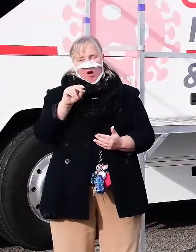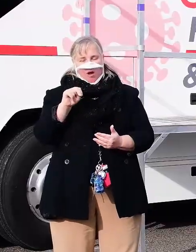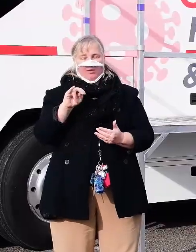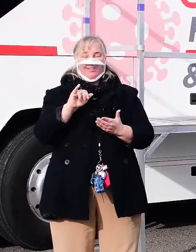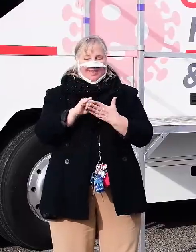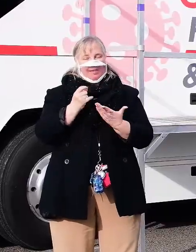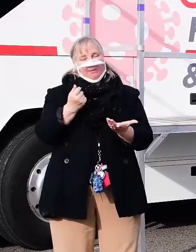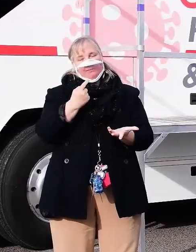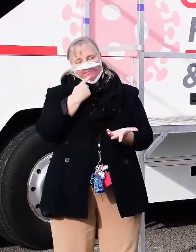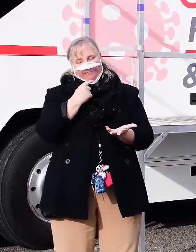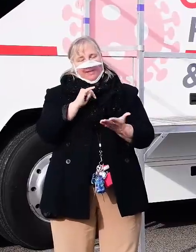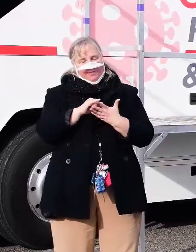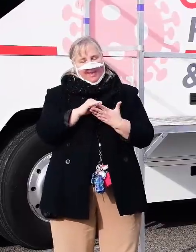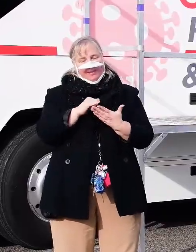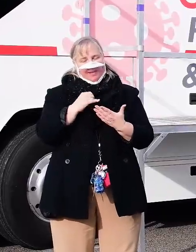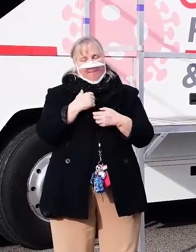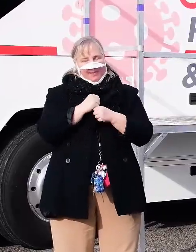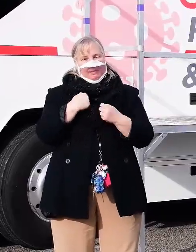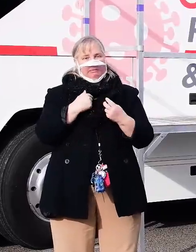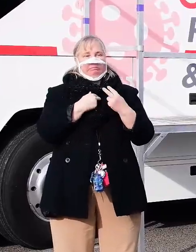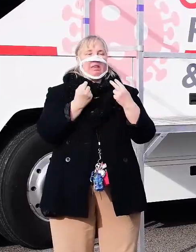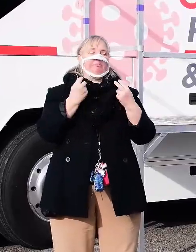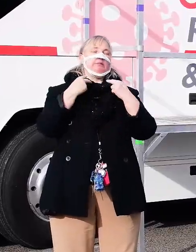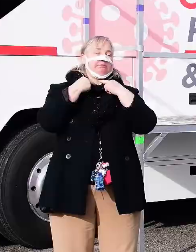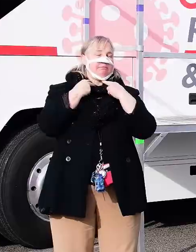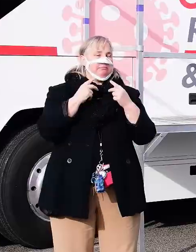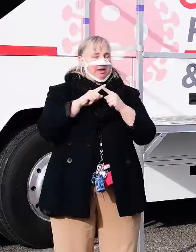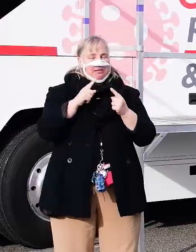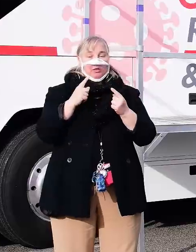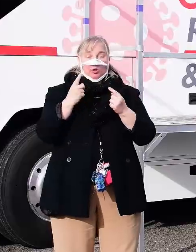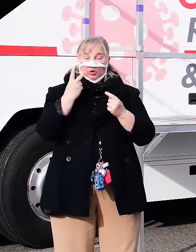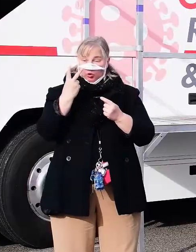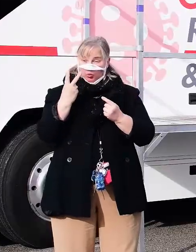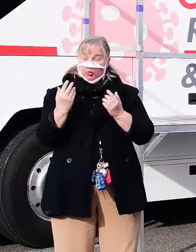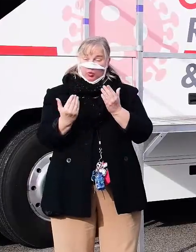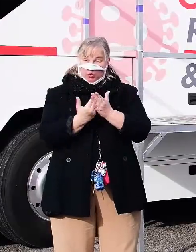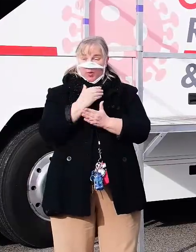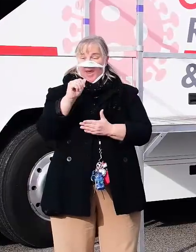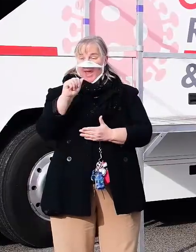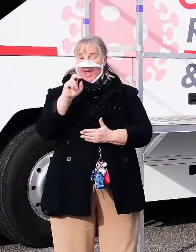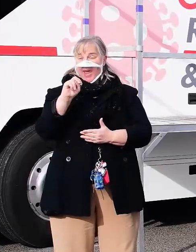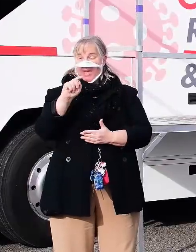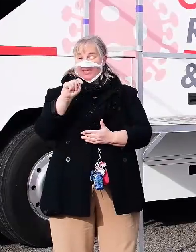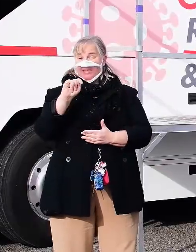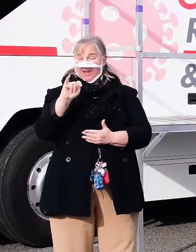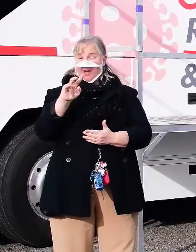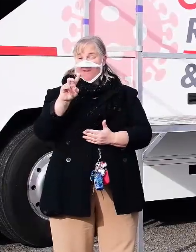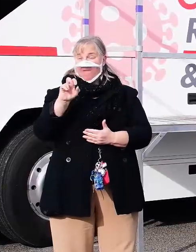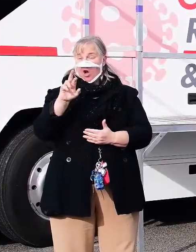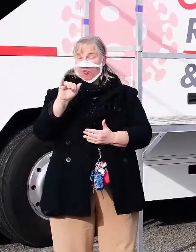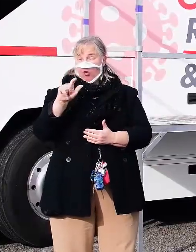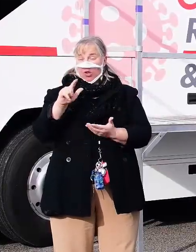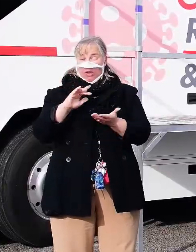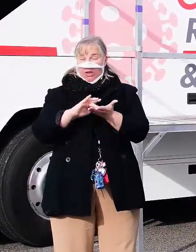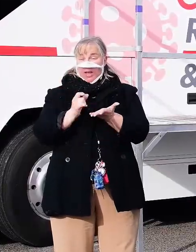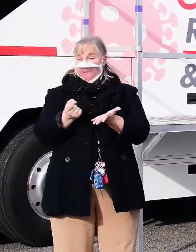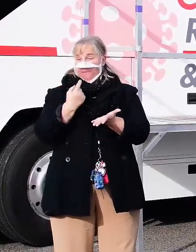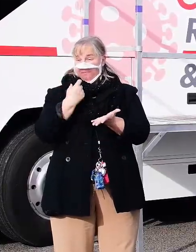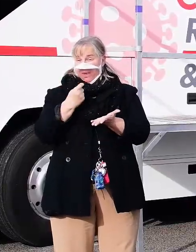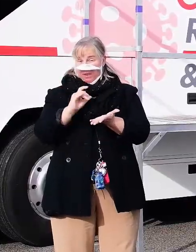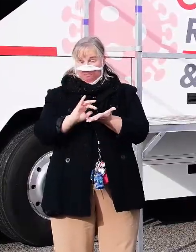little bit behind the 8 ball. However, there are new 2 antiviral pill